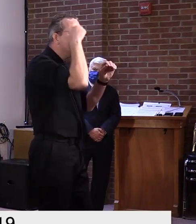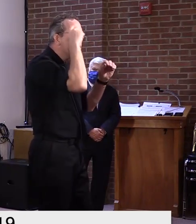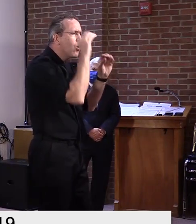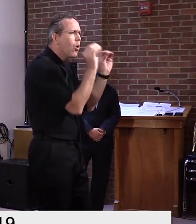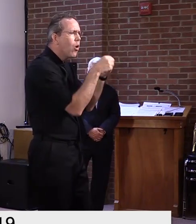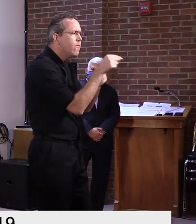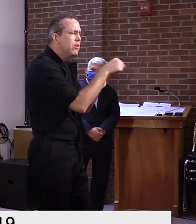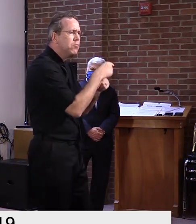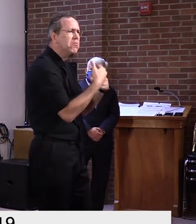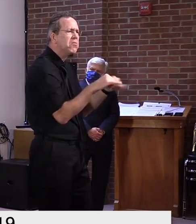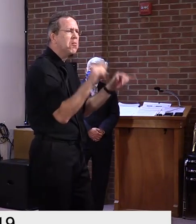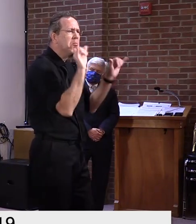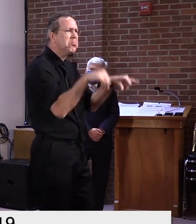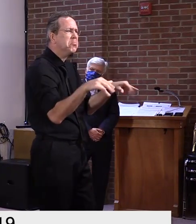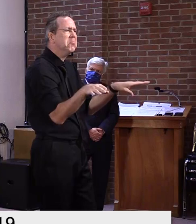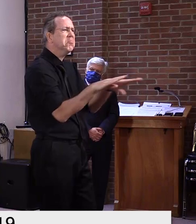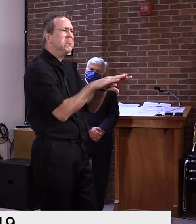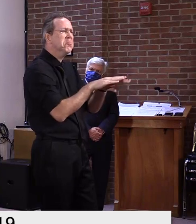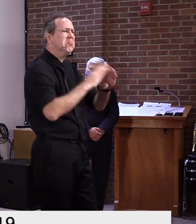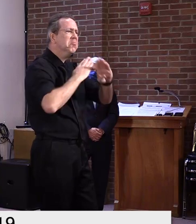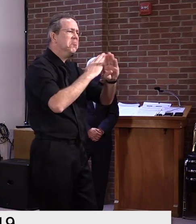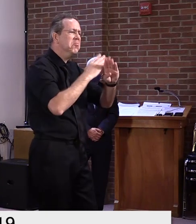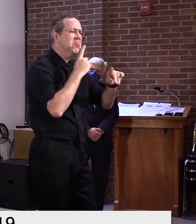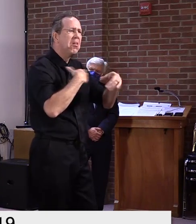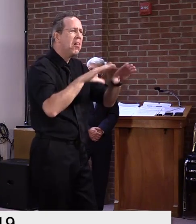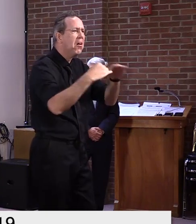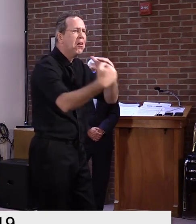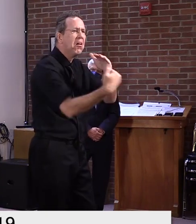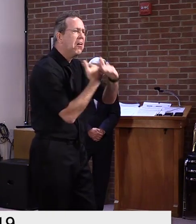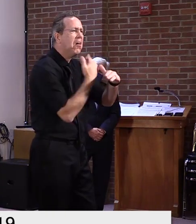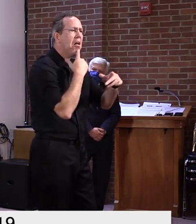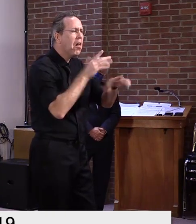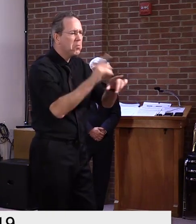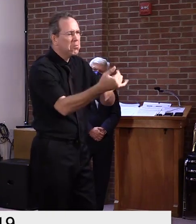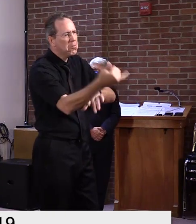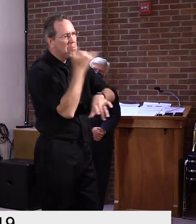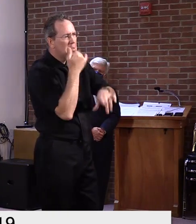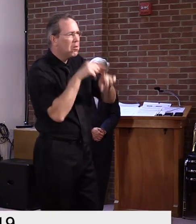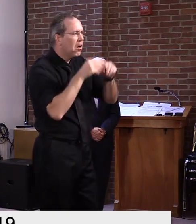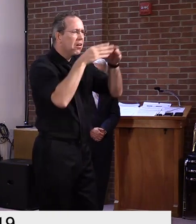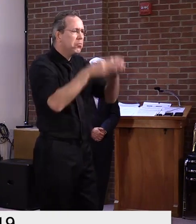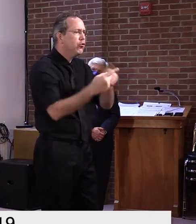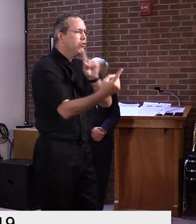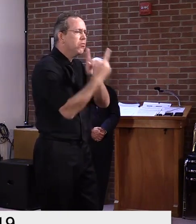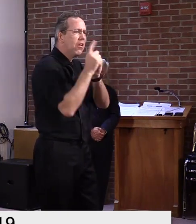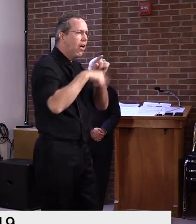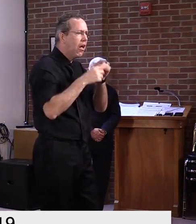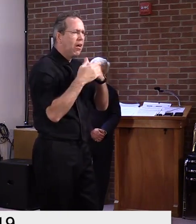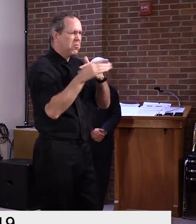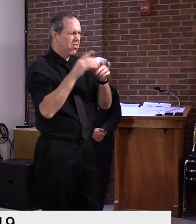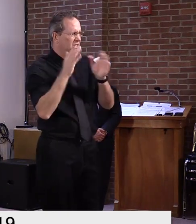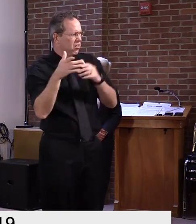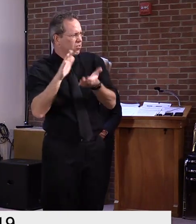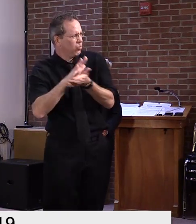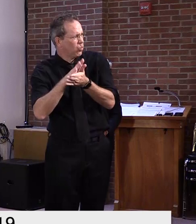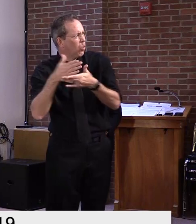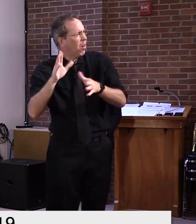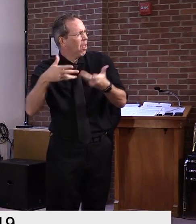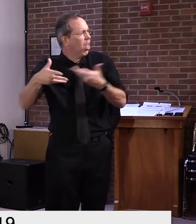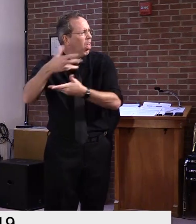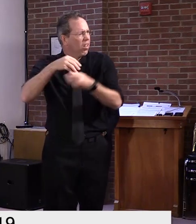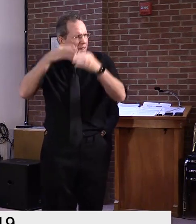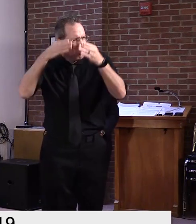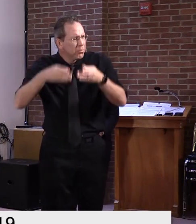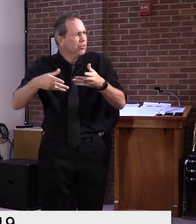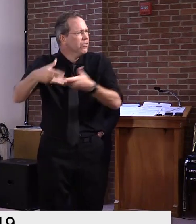get government doors back open and all services fully running? You know, again, we spoke about this a little bit last week when